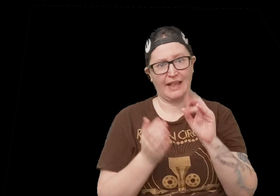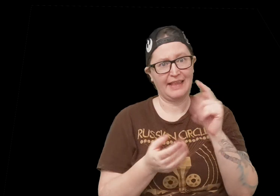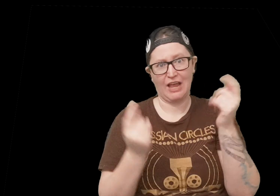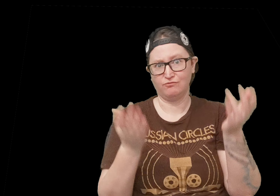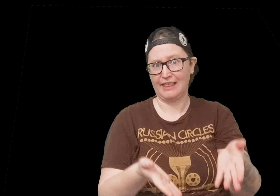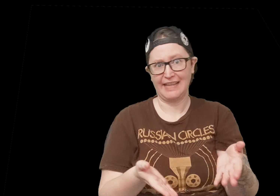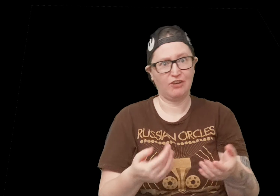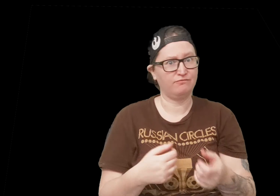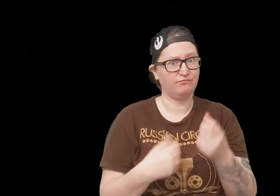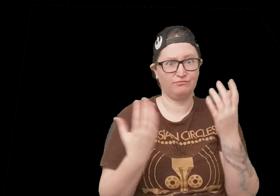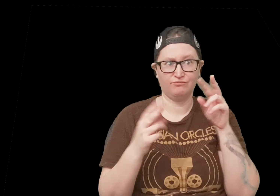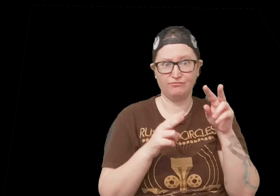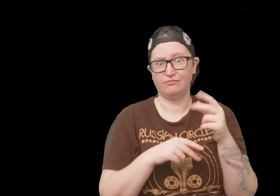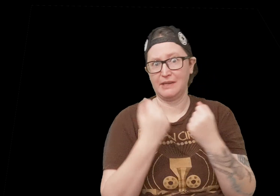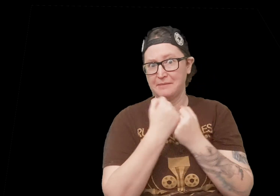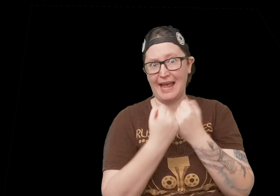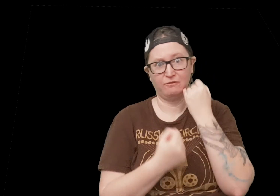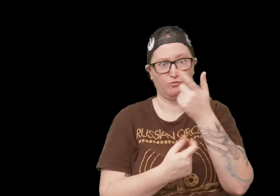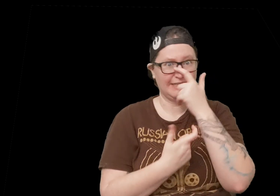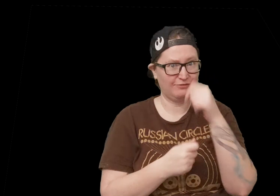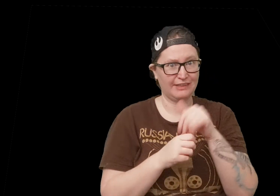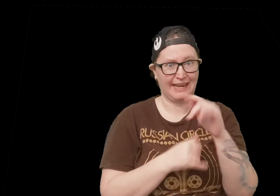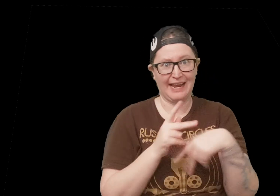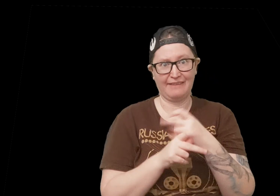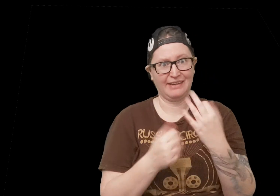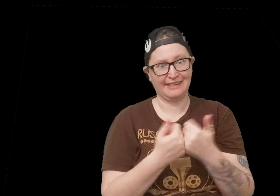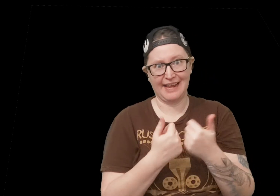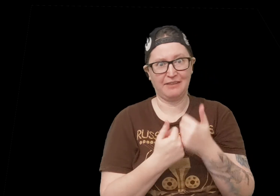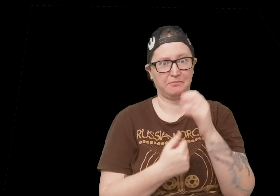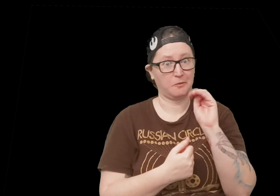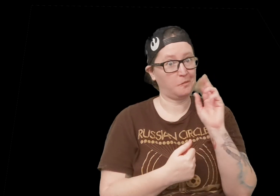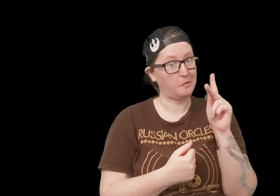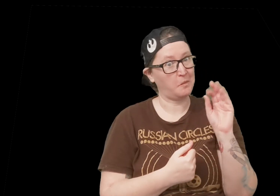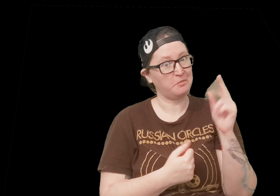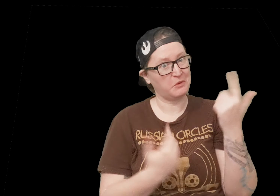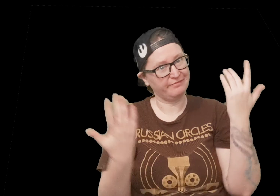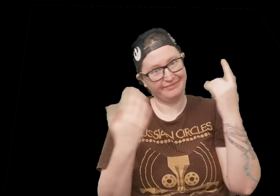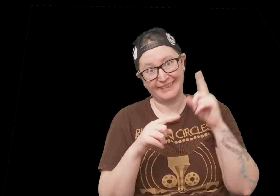so you can check it out down there. Give them some support if you're interested in the game. It's